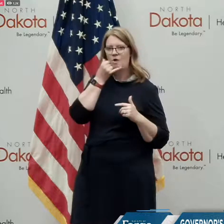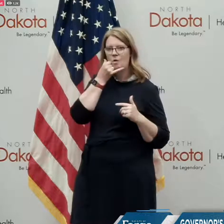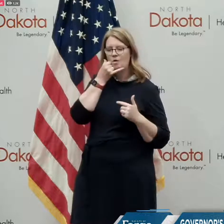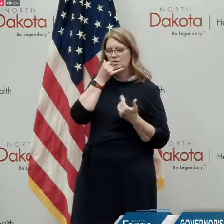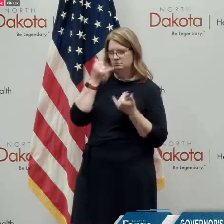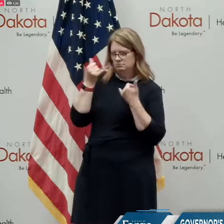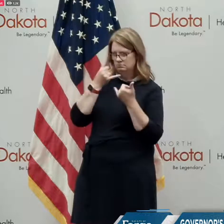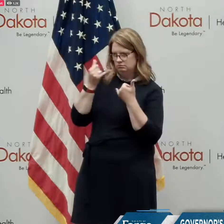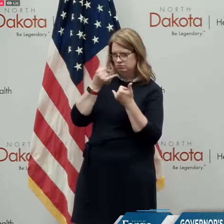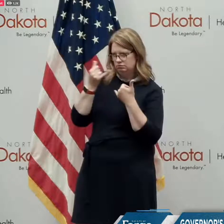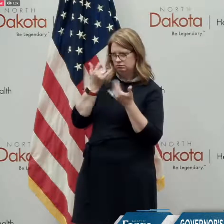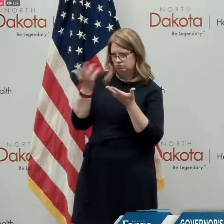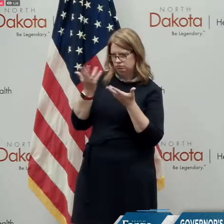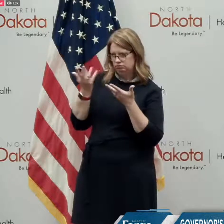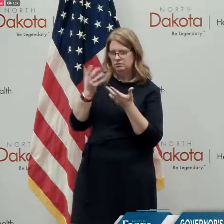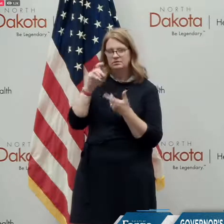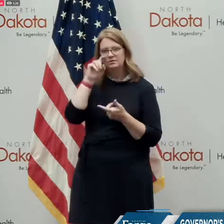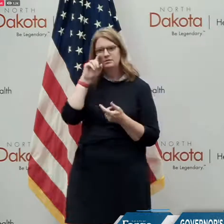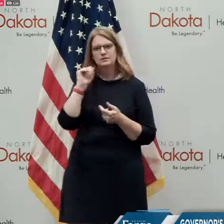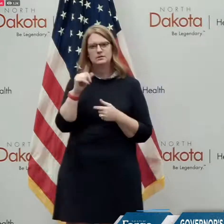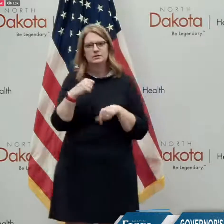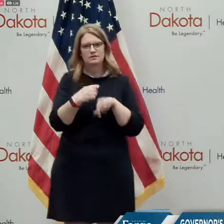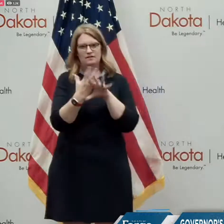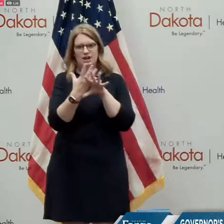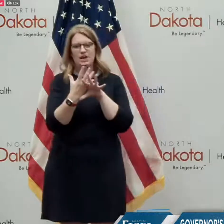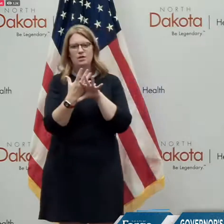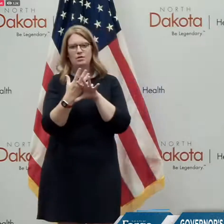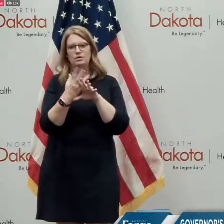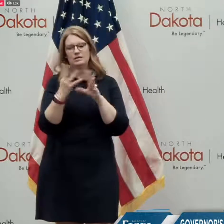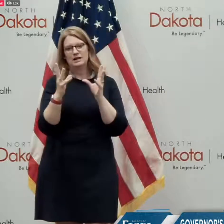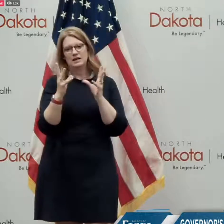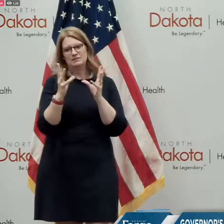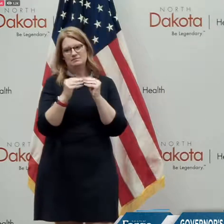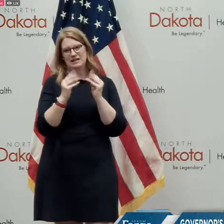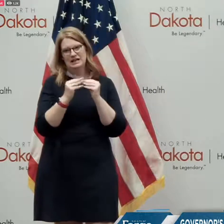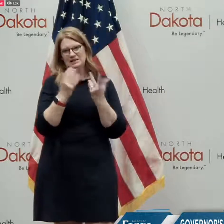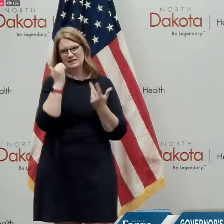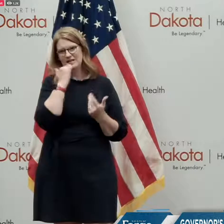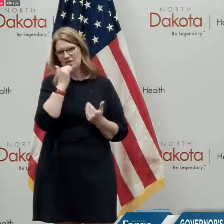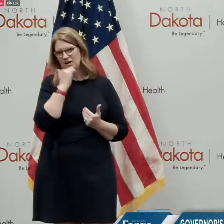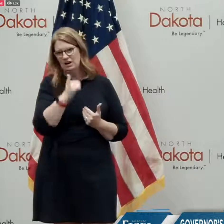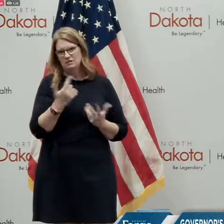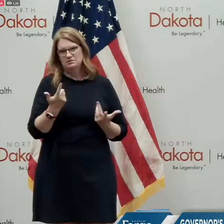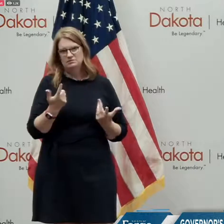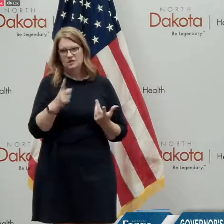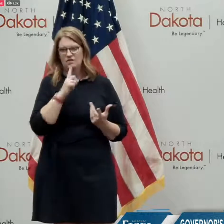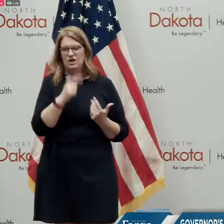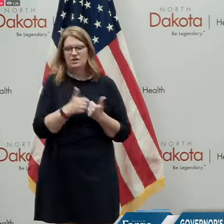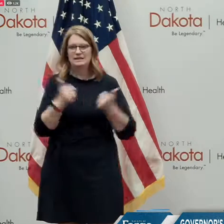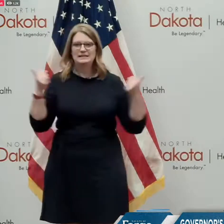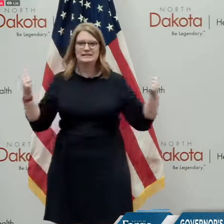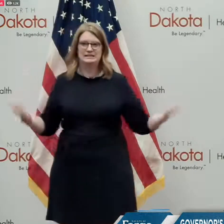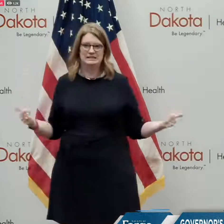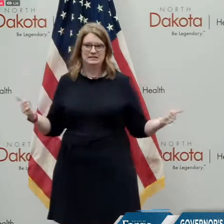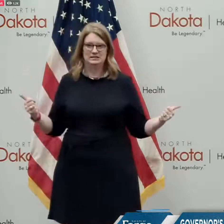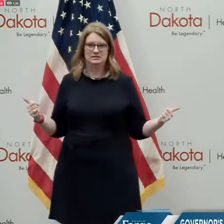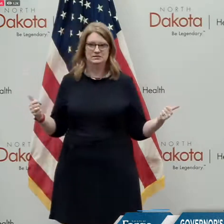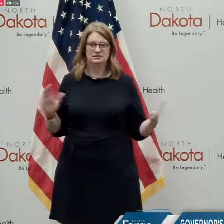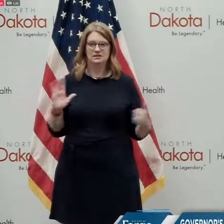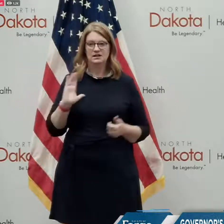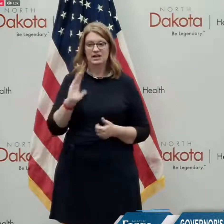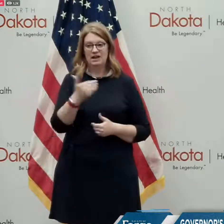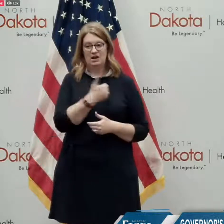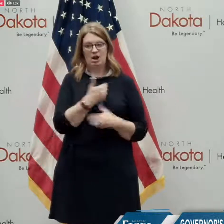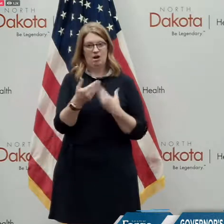Brent, and Brent participates either by video or by phone in meetings every day. We just have been doing it distance. And our office is